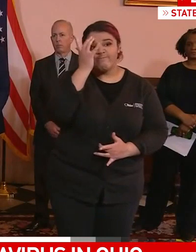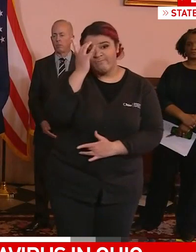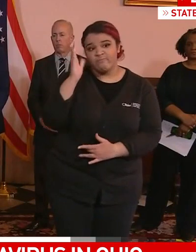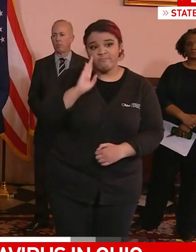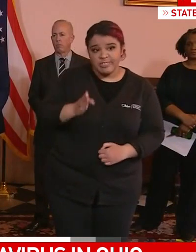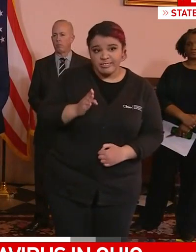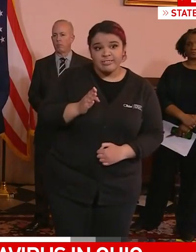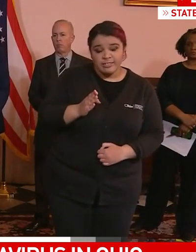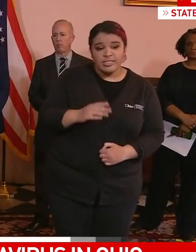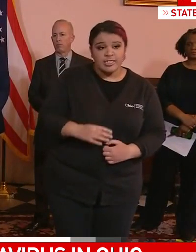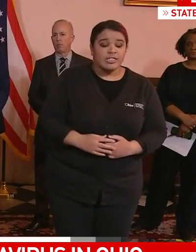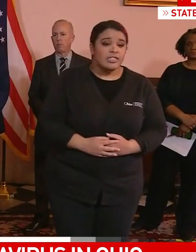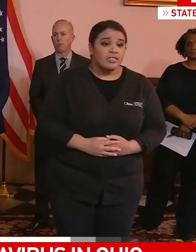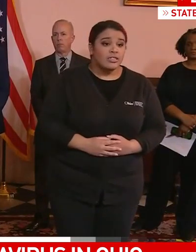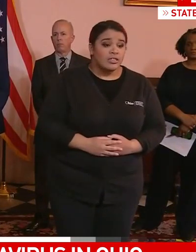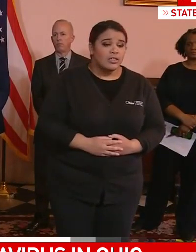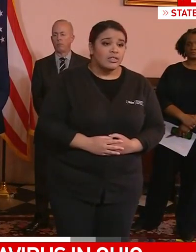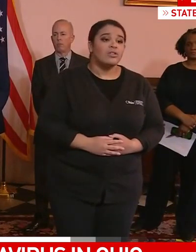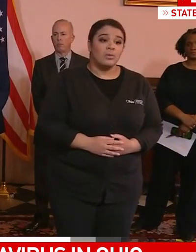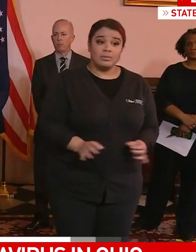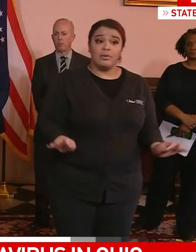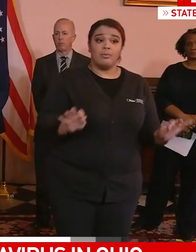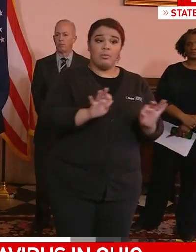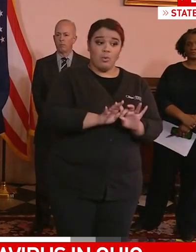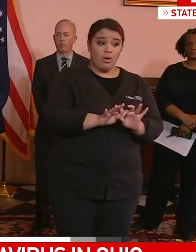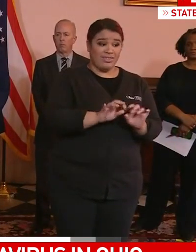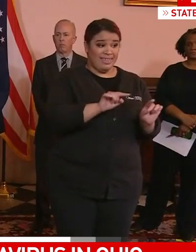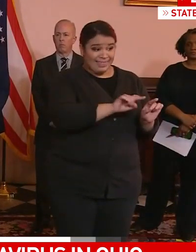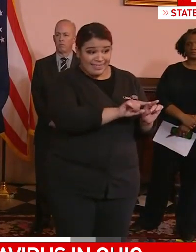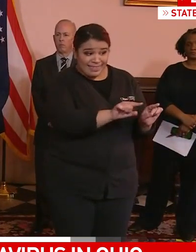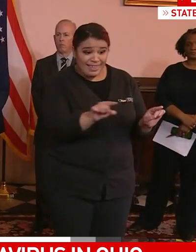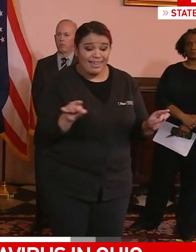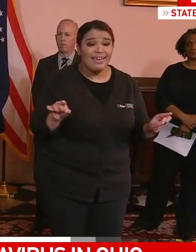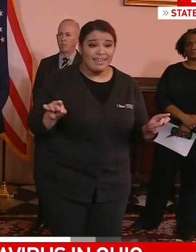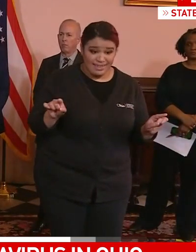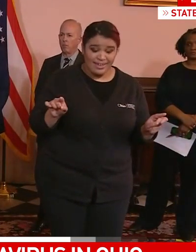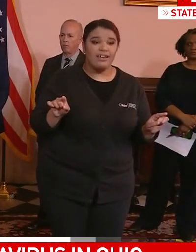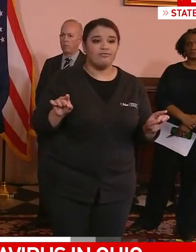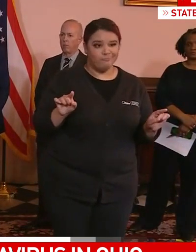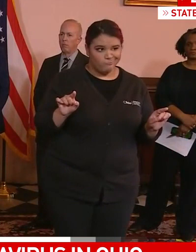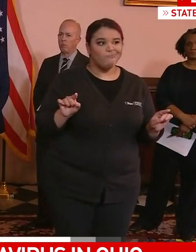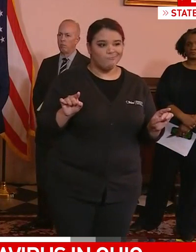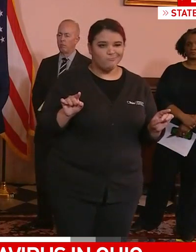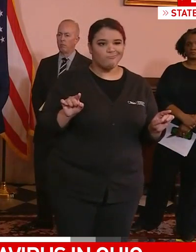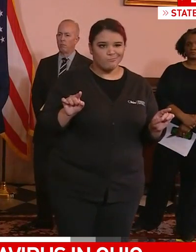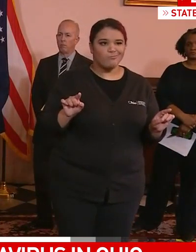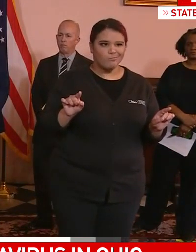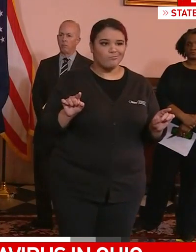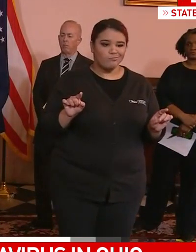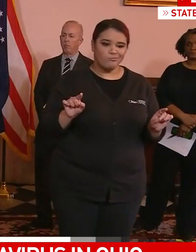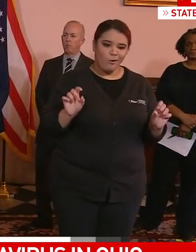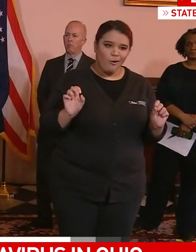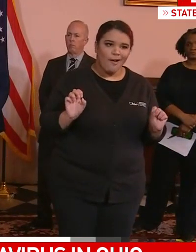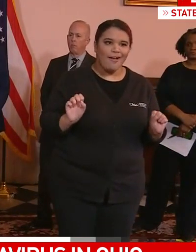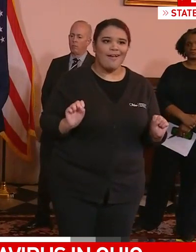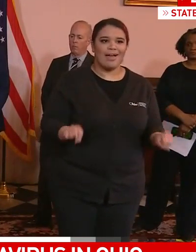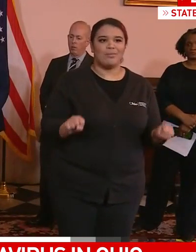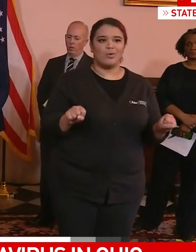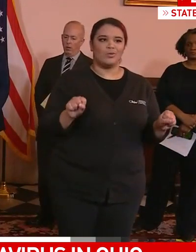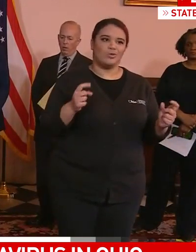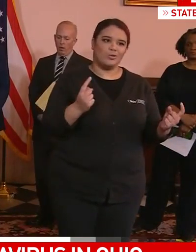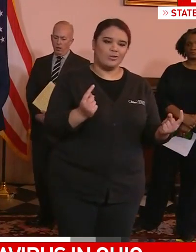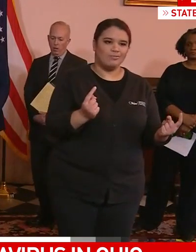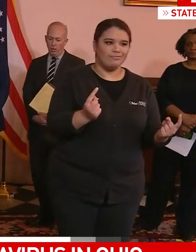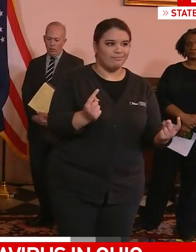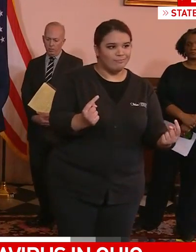to allow those citizens who become ill to be able to have the opportunity